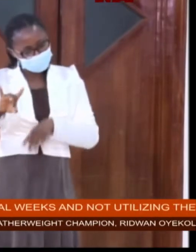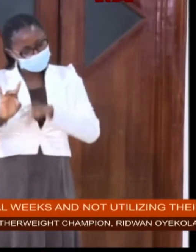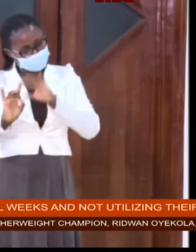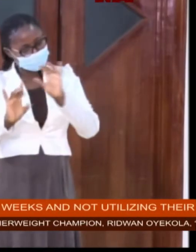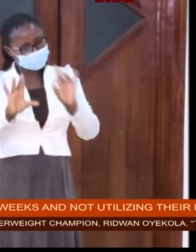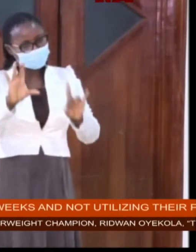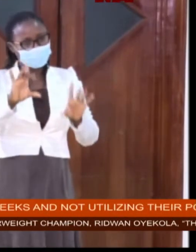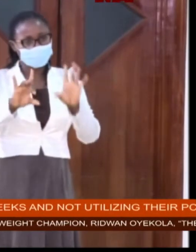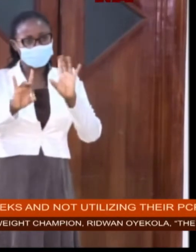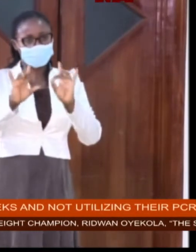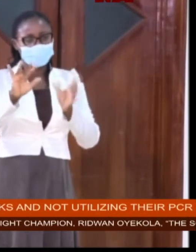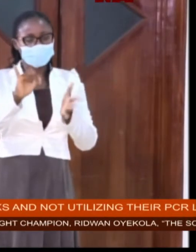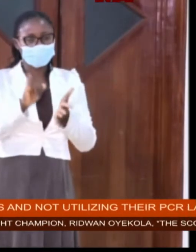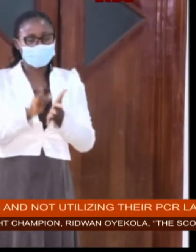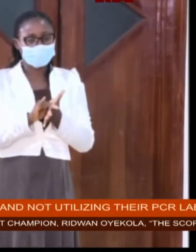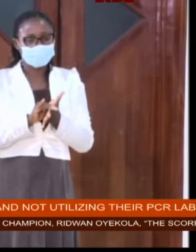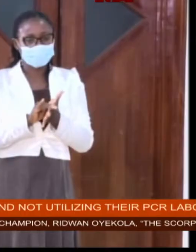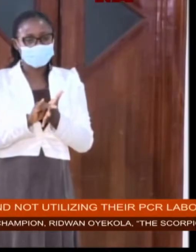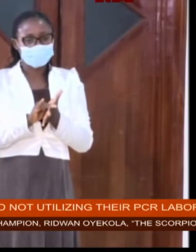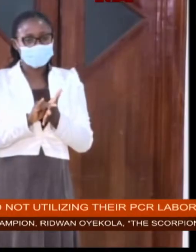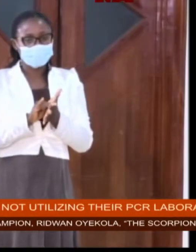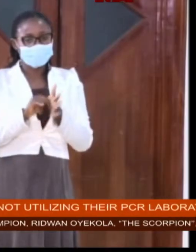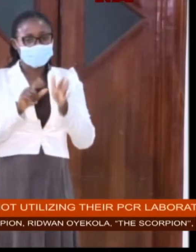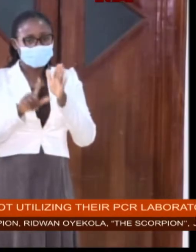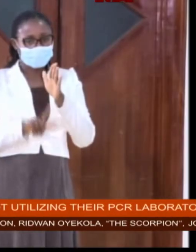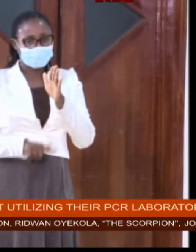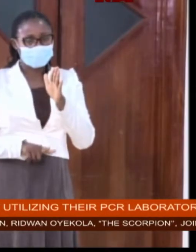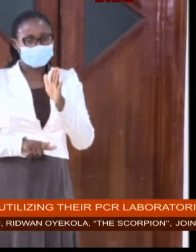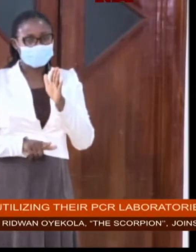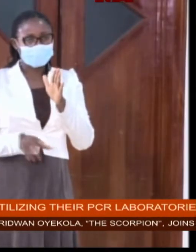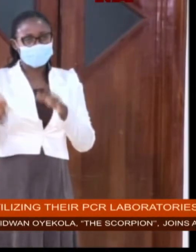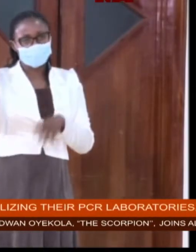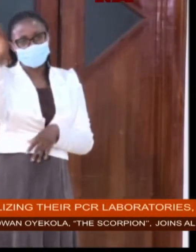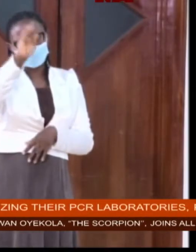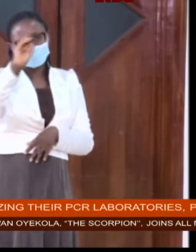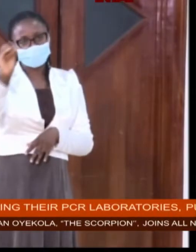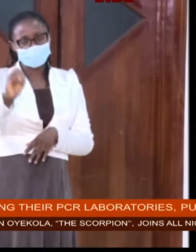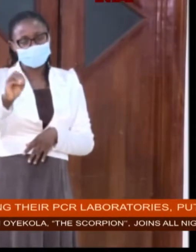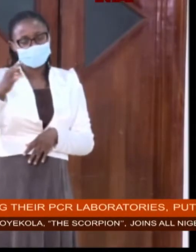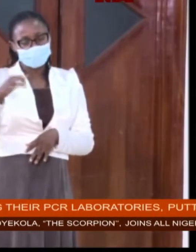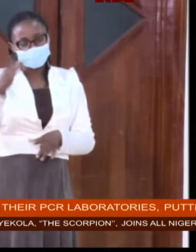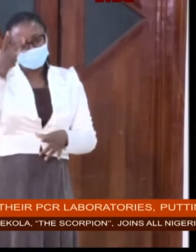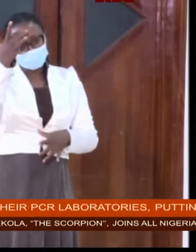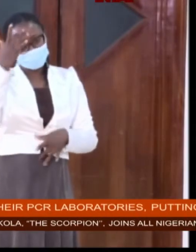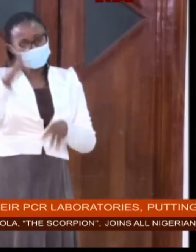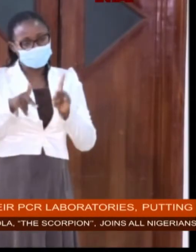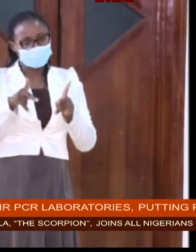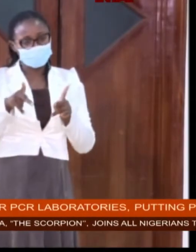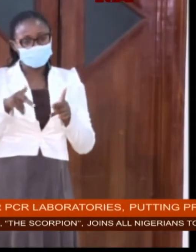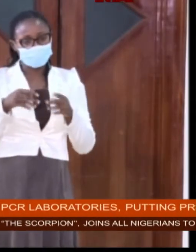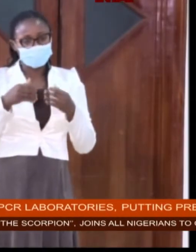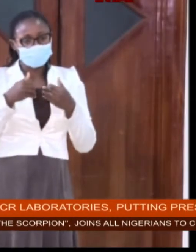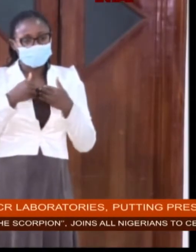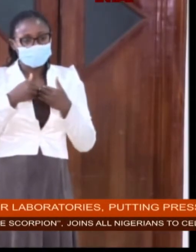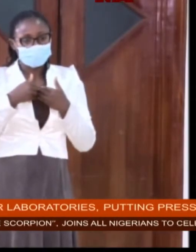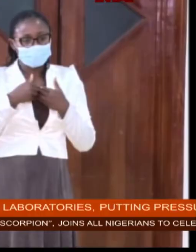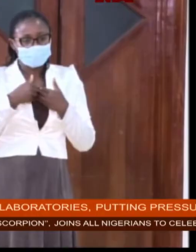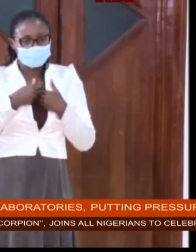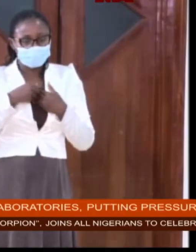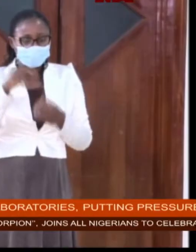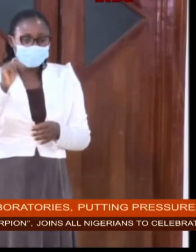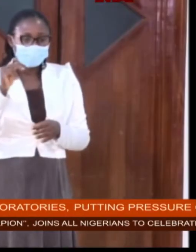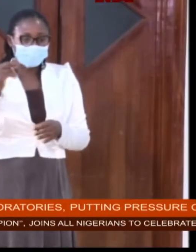discovered that less percentage of cases had need of